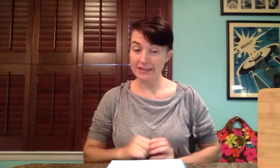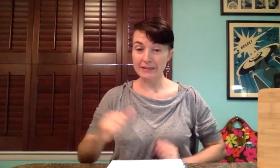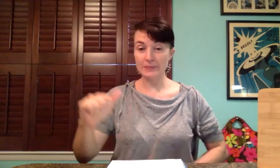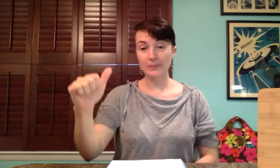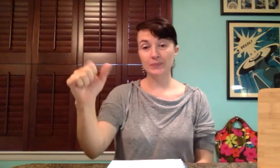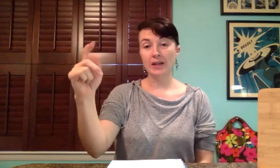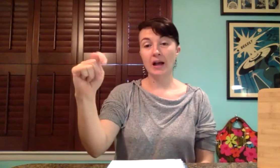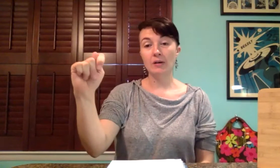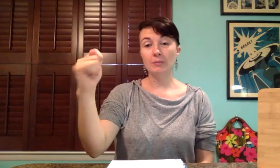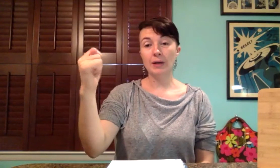ones.